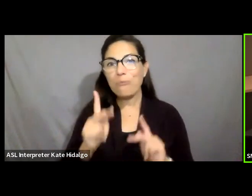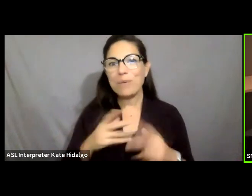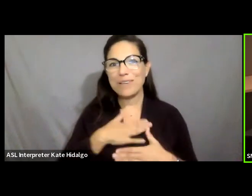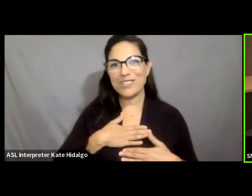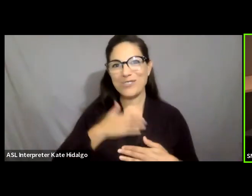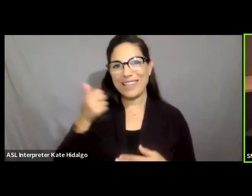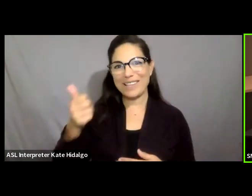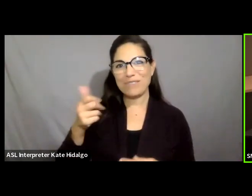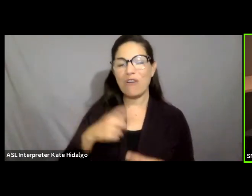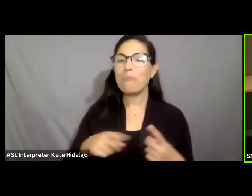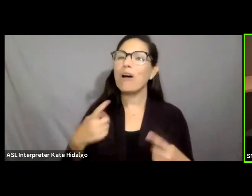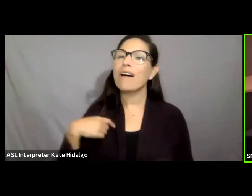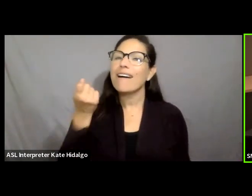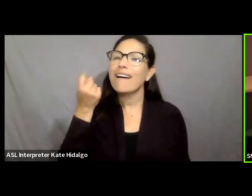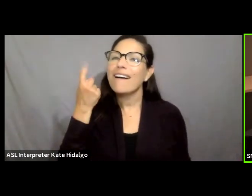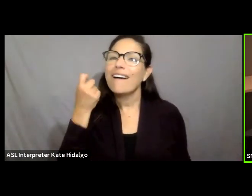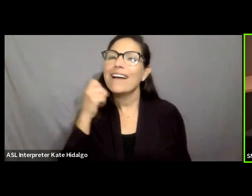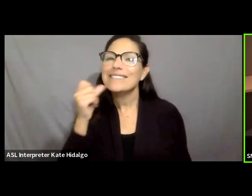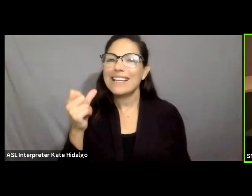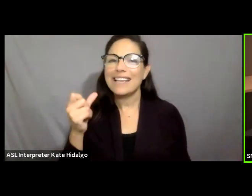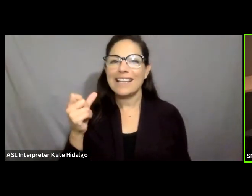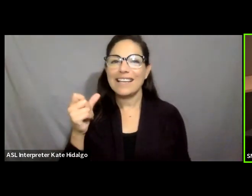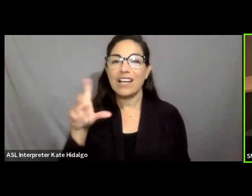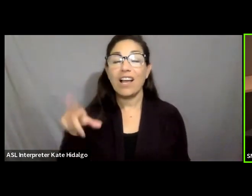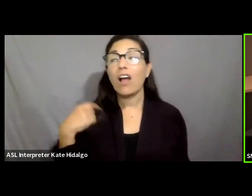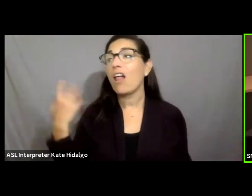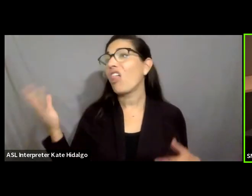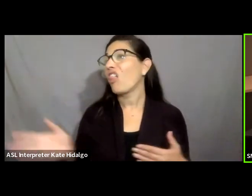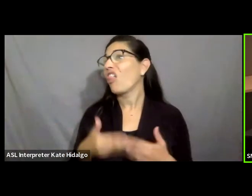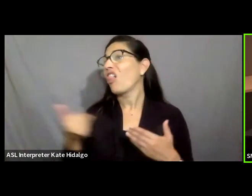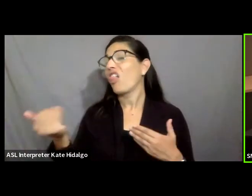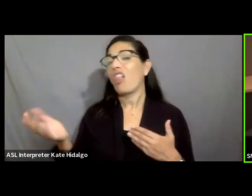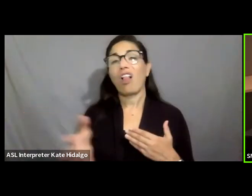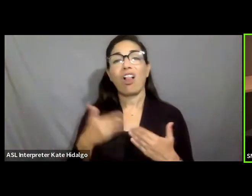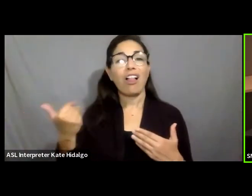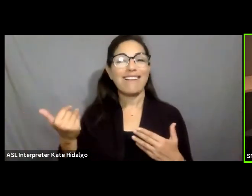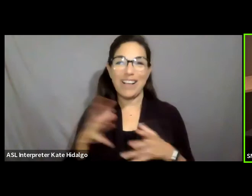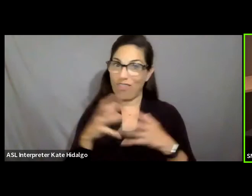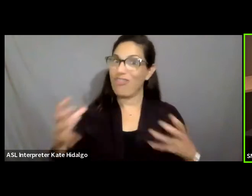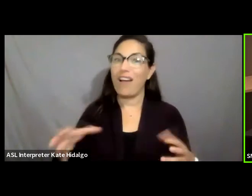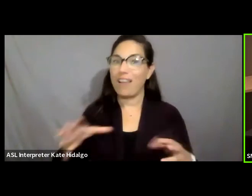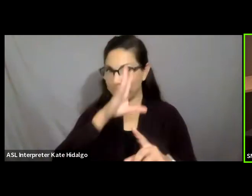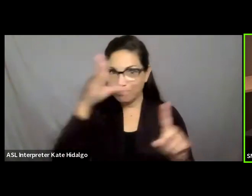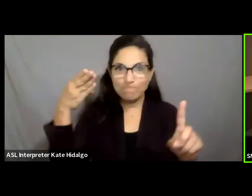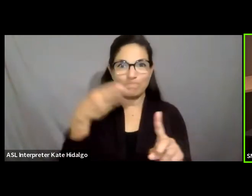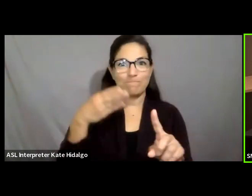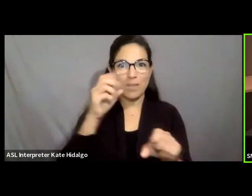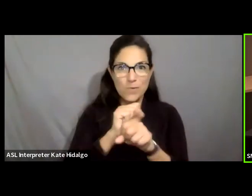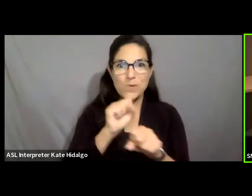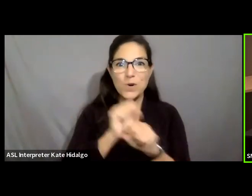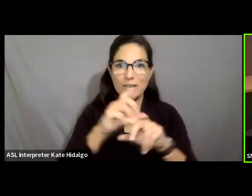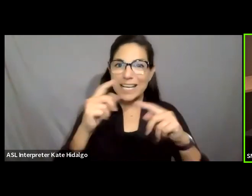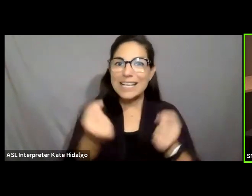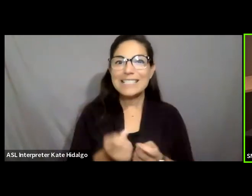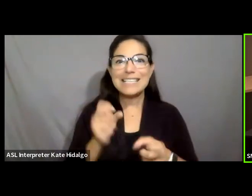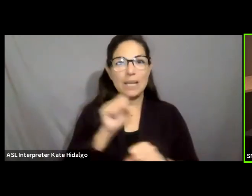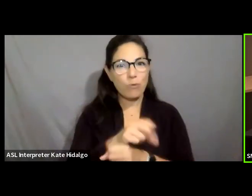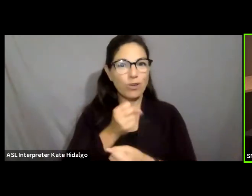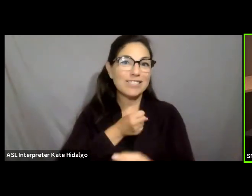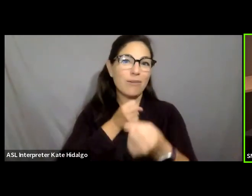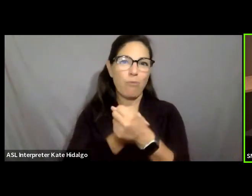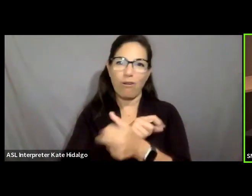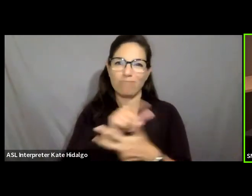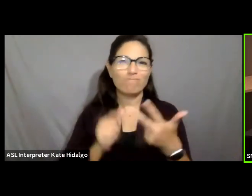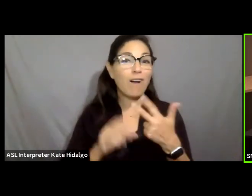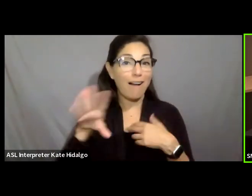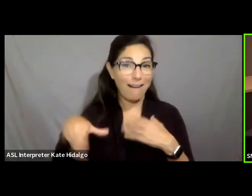themselves, but we know you didn't get there without a lot of dedication, teamwork, and support. And